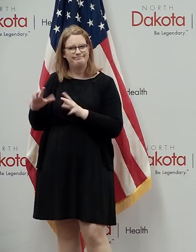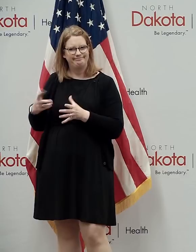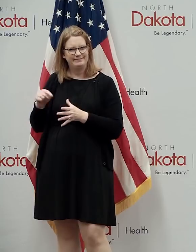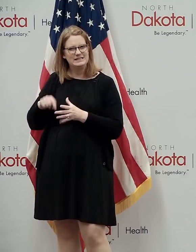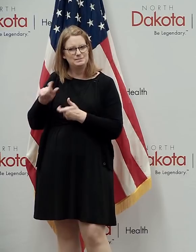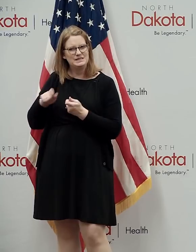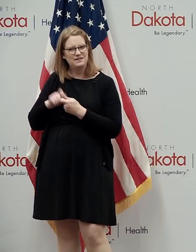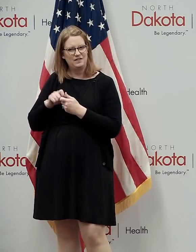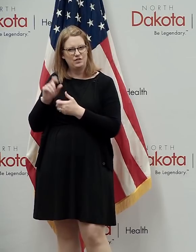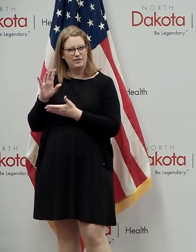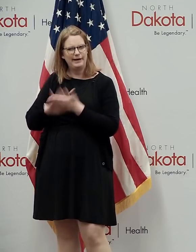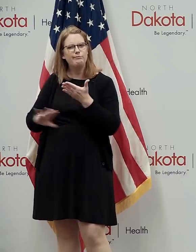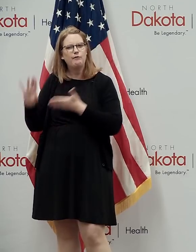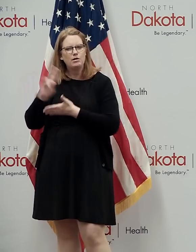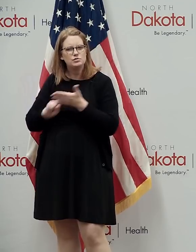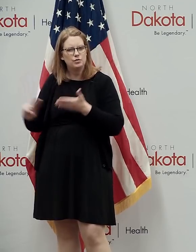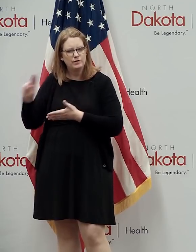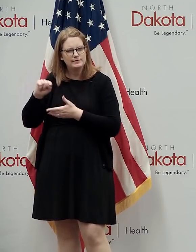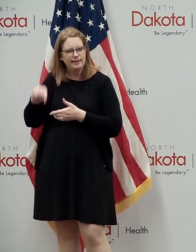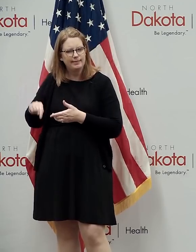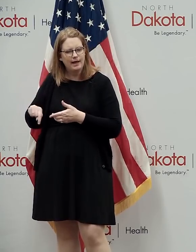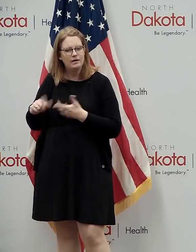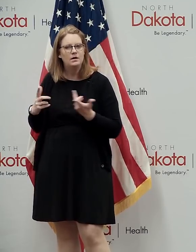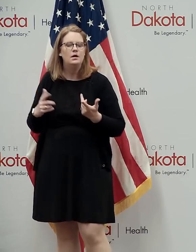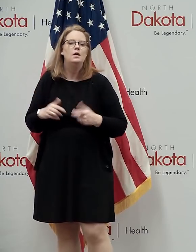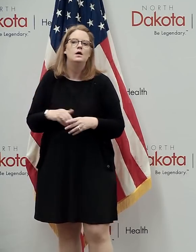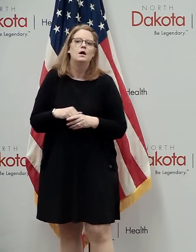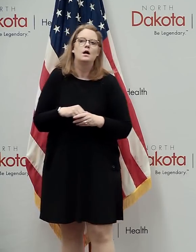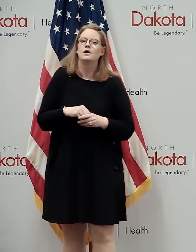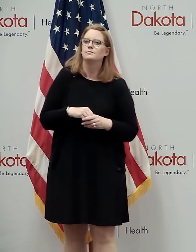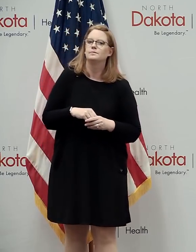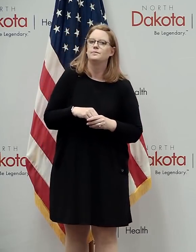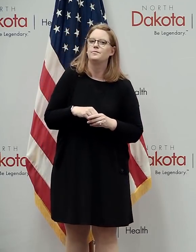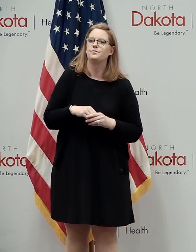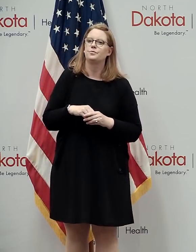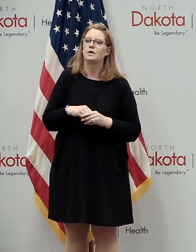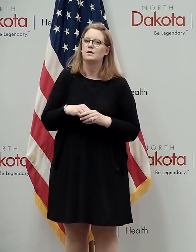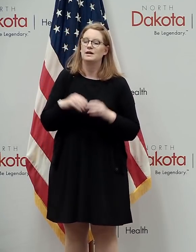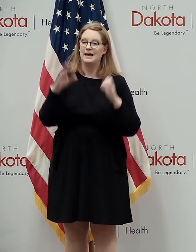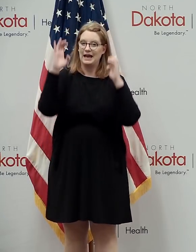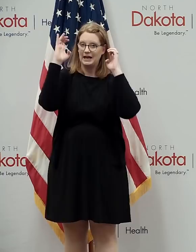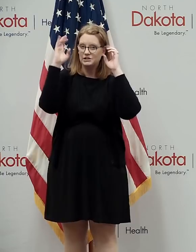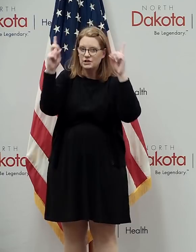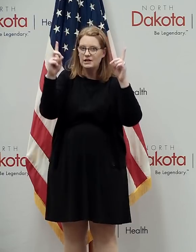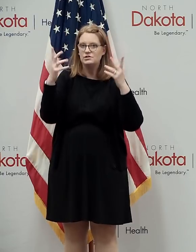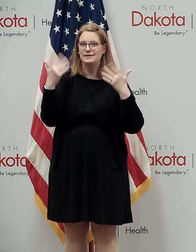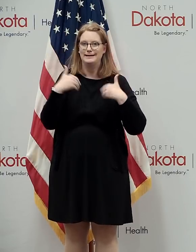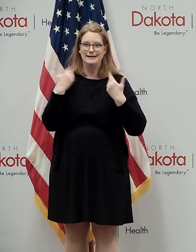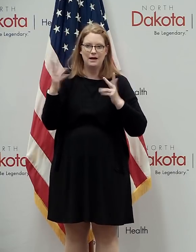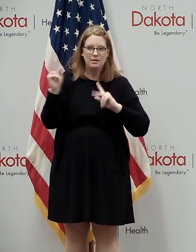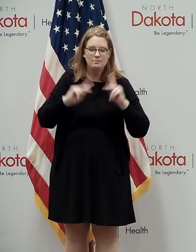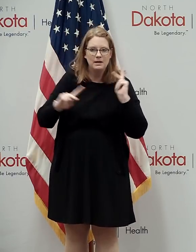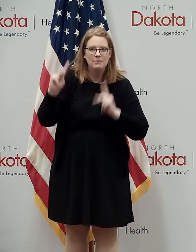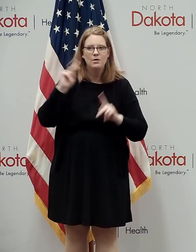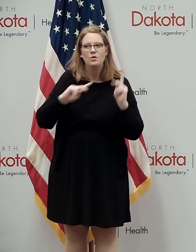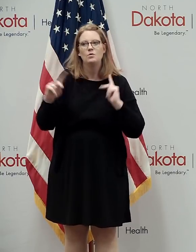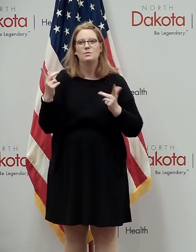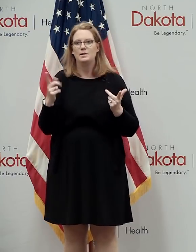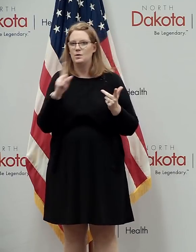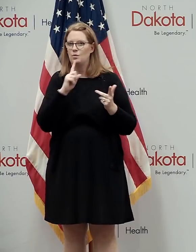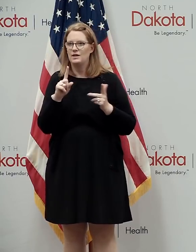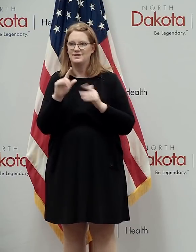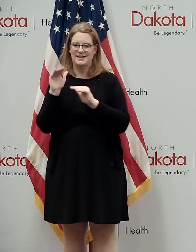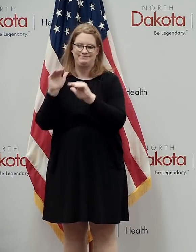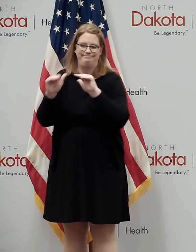education thing. But we're going to, I think the communication through education, young people are going to be hearing and learning a lot more